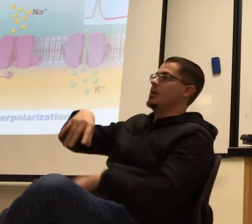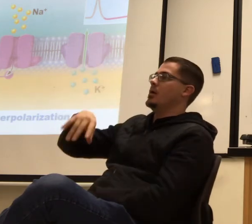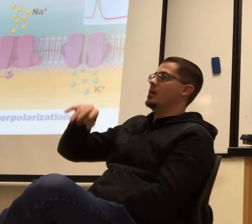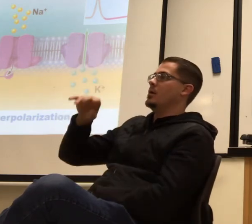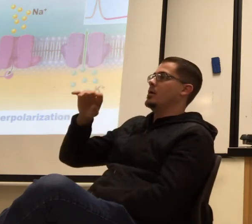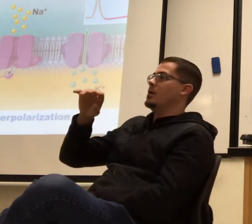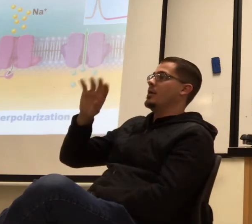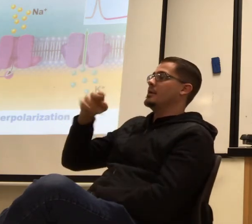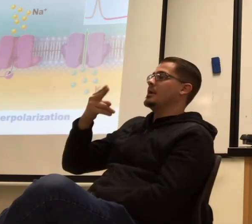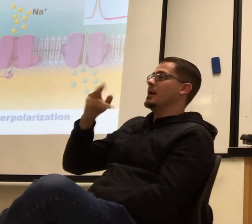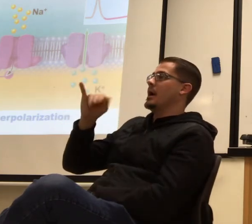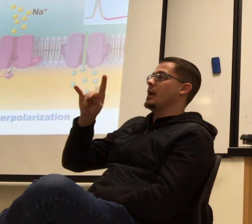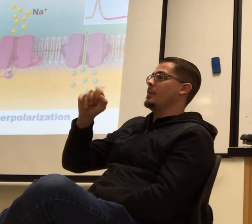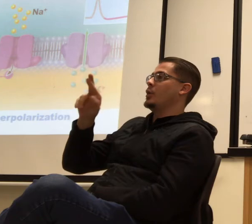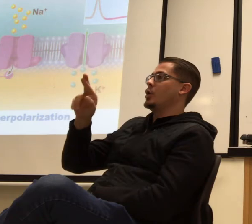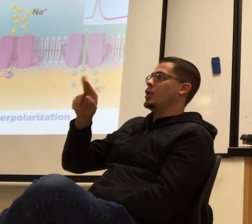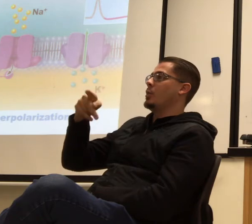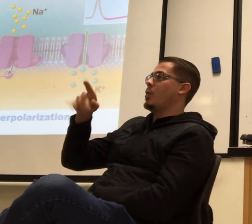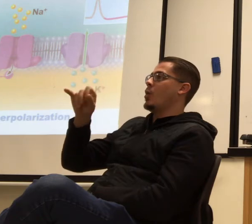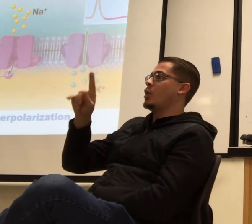membrane potential